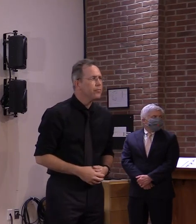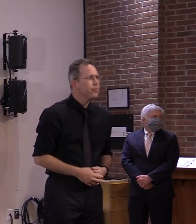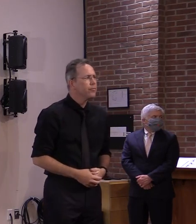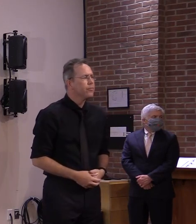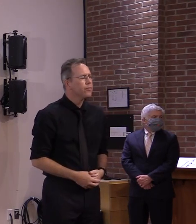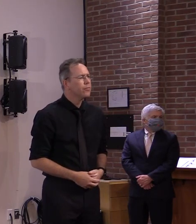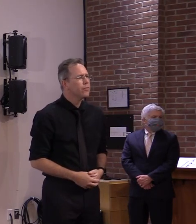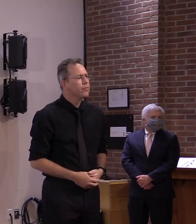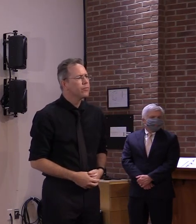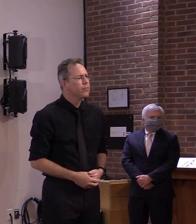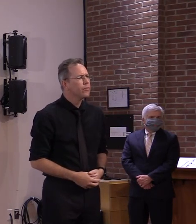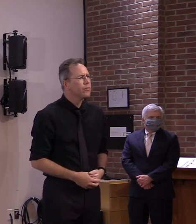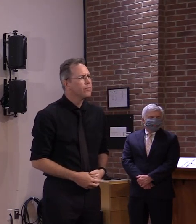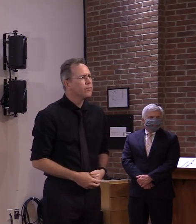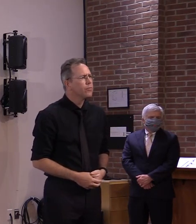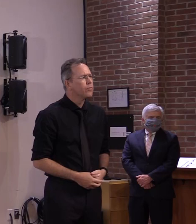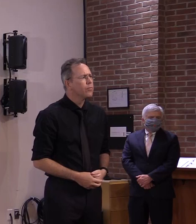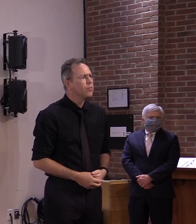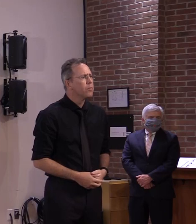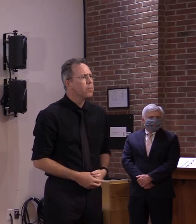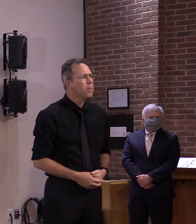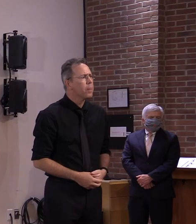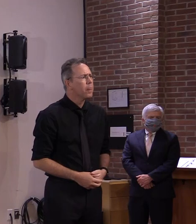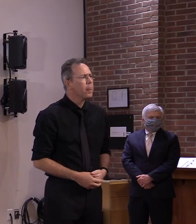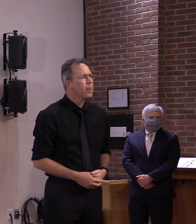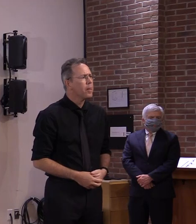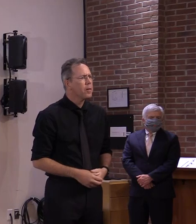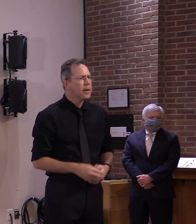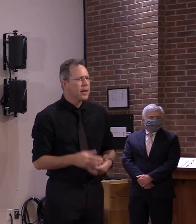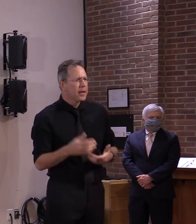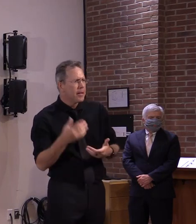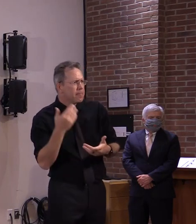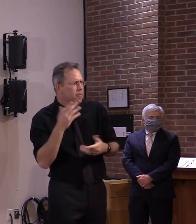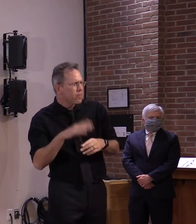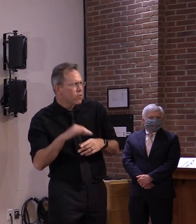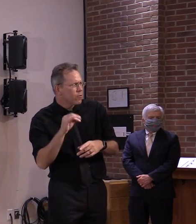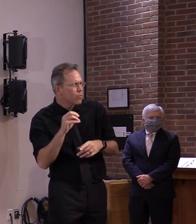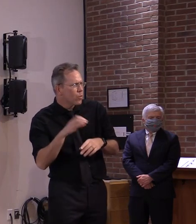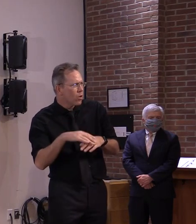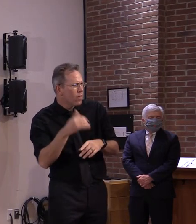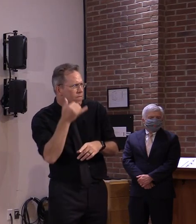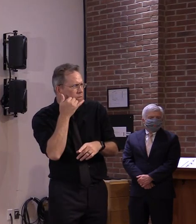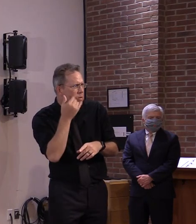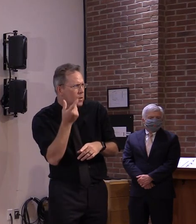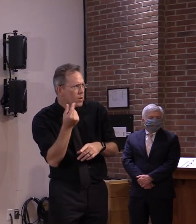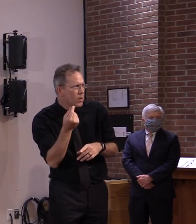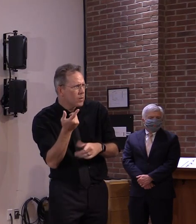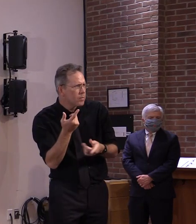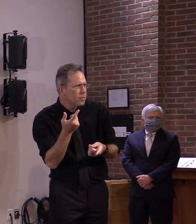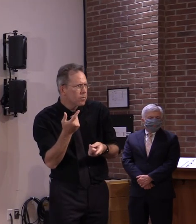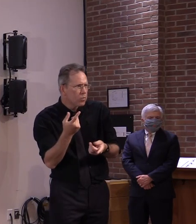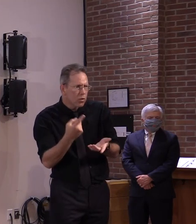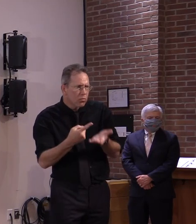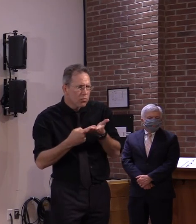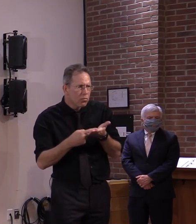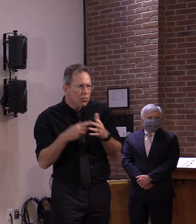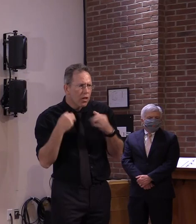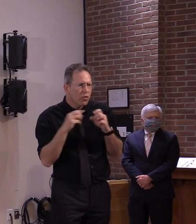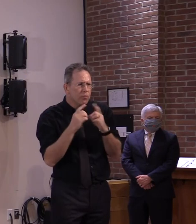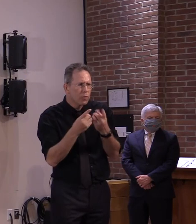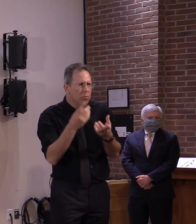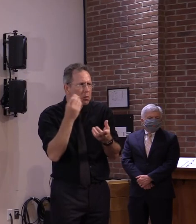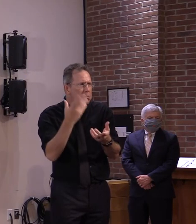Welcome. And I don't know if Joe is still on the line, but I do just want to share that the health department does offer, in addition